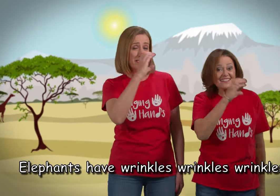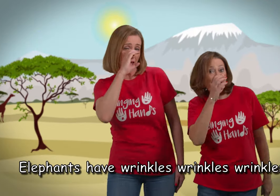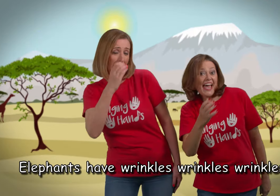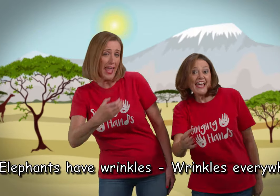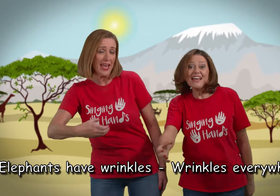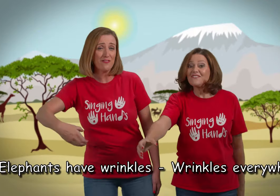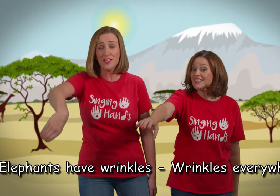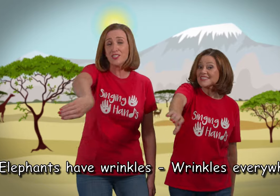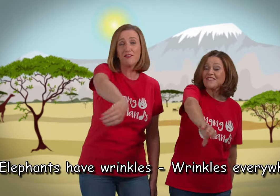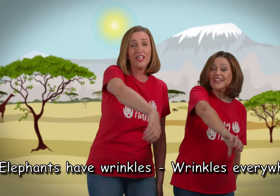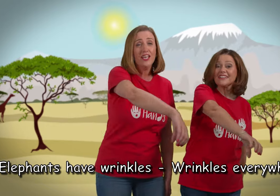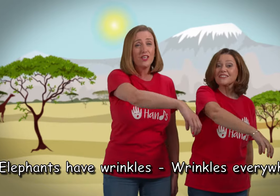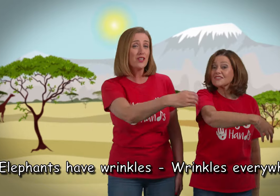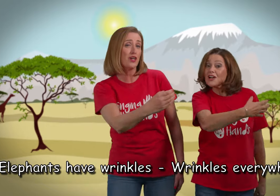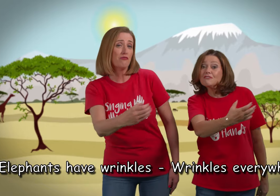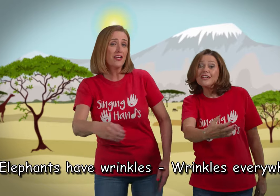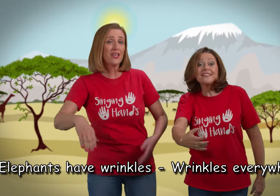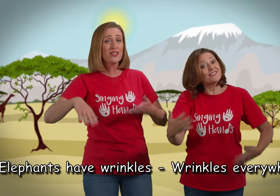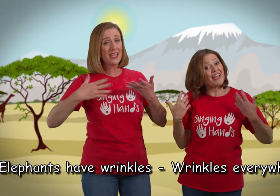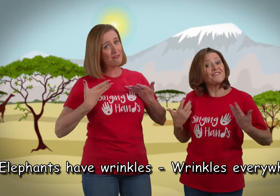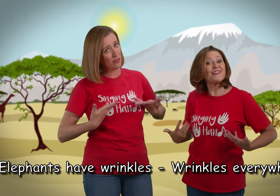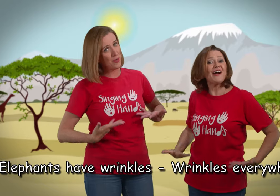Elephants have wrinkles, wrinkles everywhere